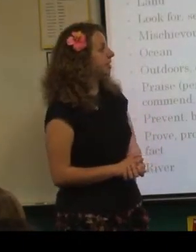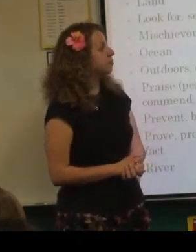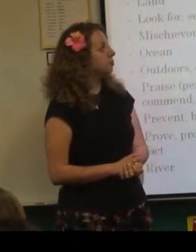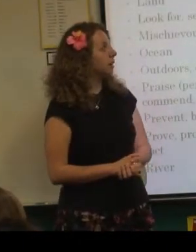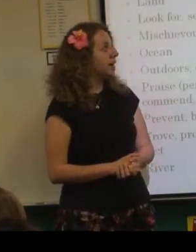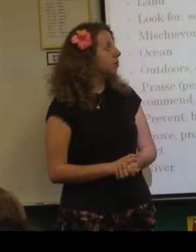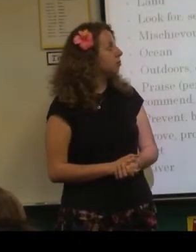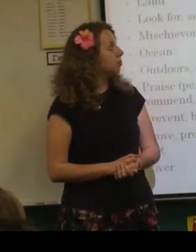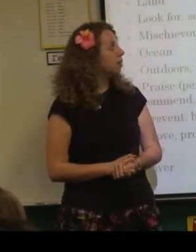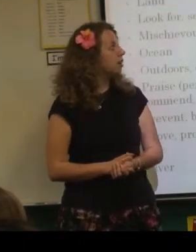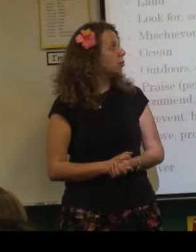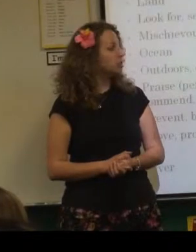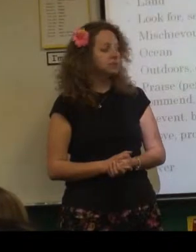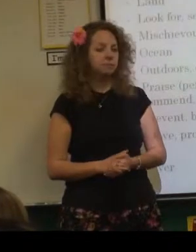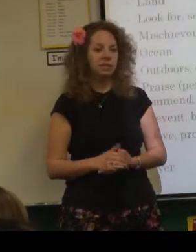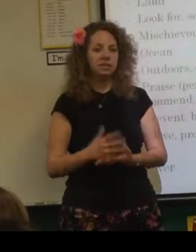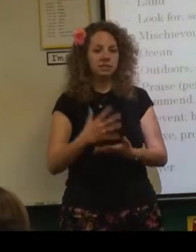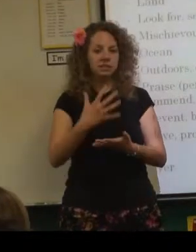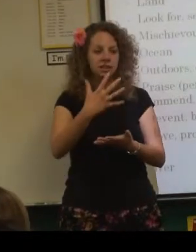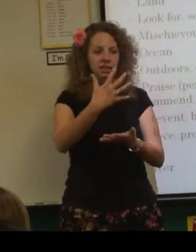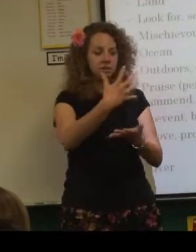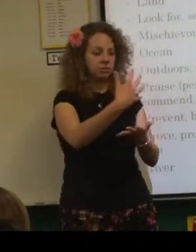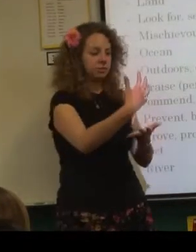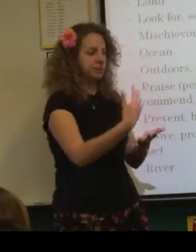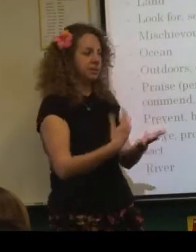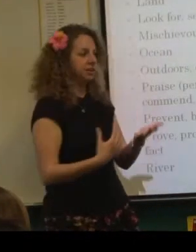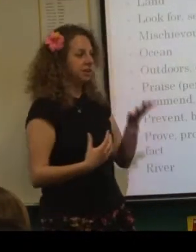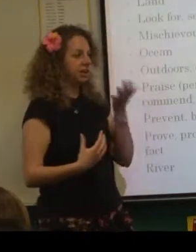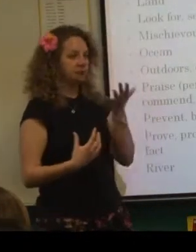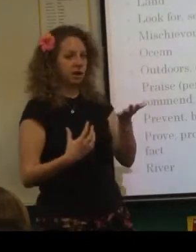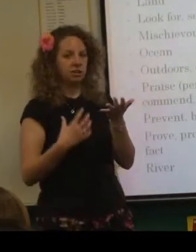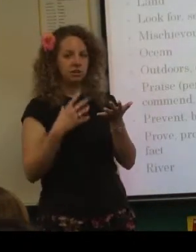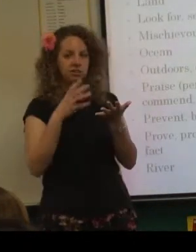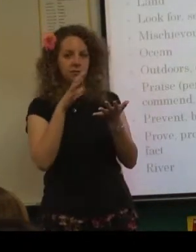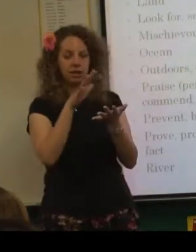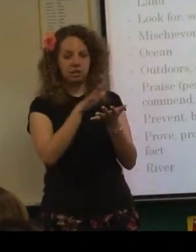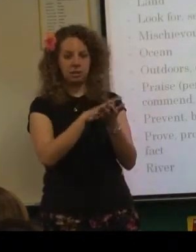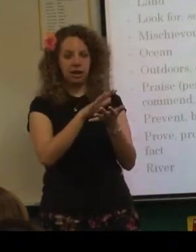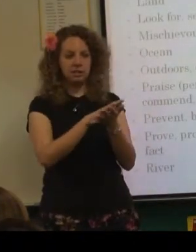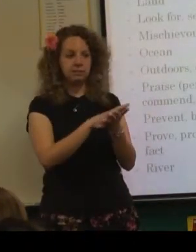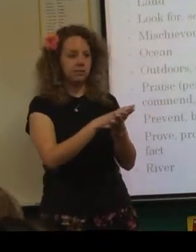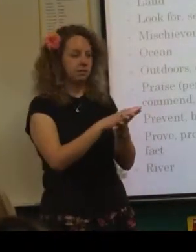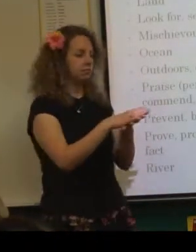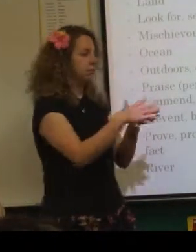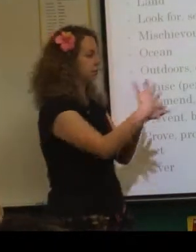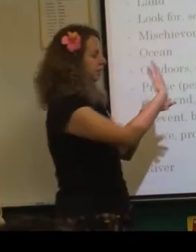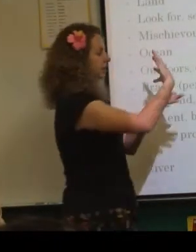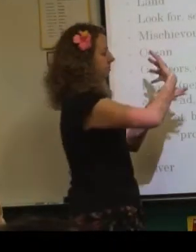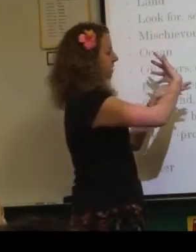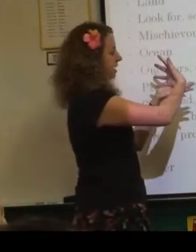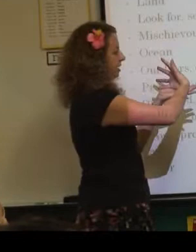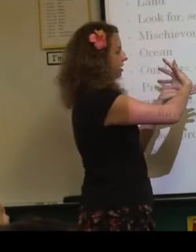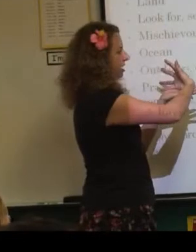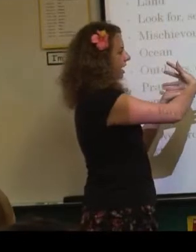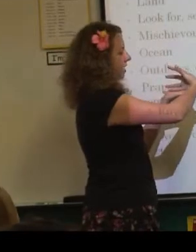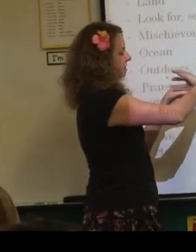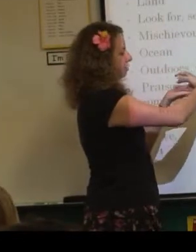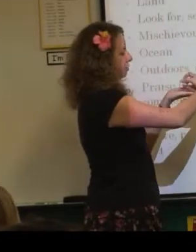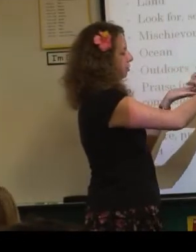then run out or deplete is going to be here. Like if you imagine that you had something on your hand right here, and then you just pull